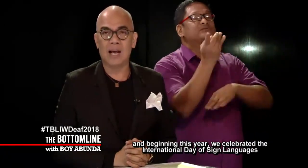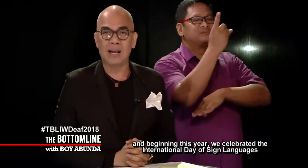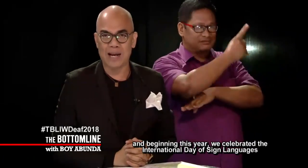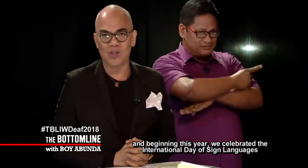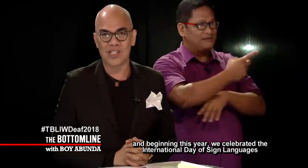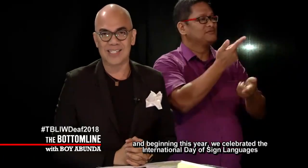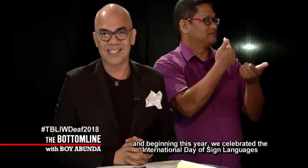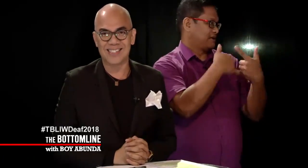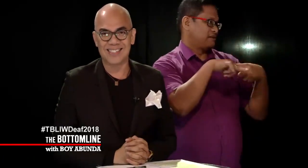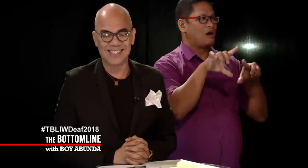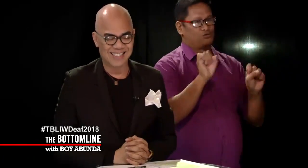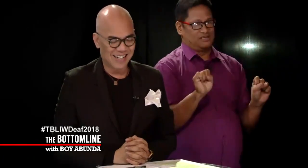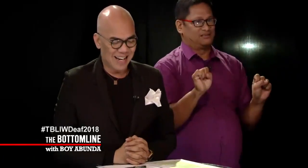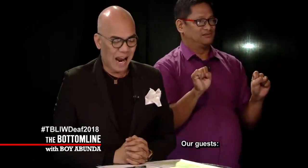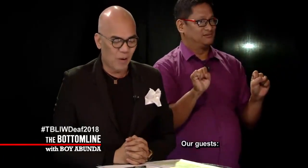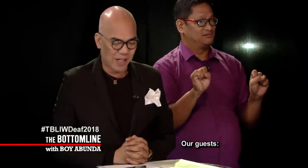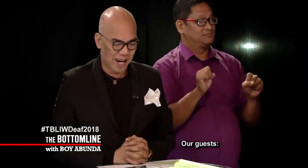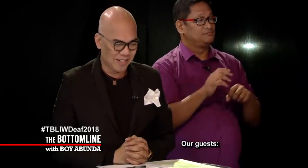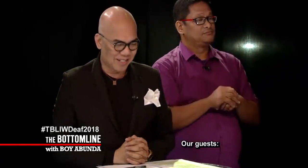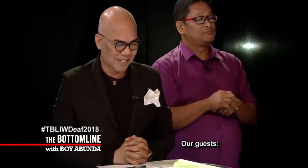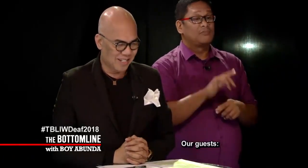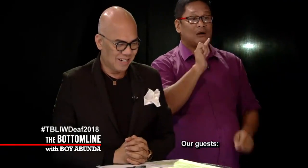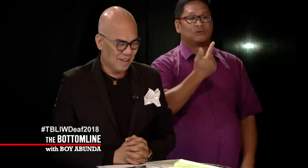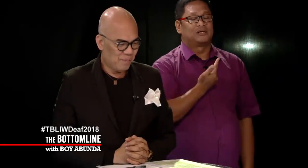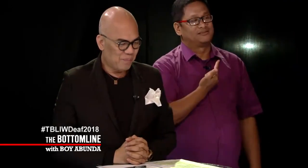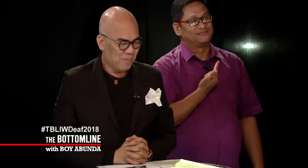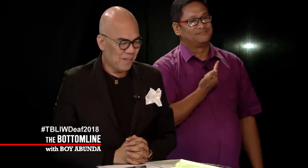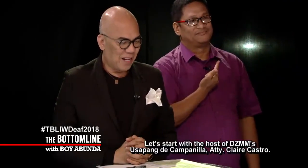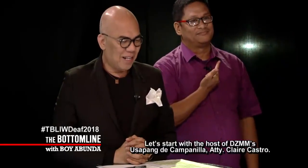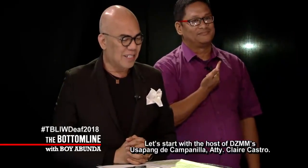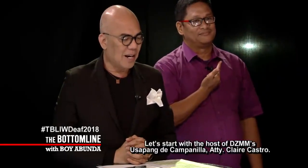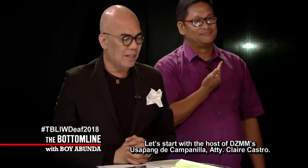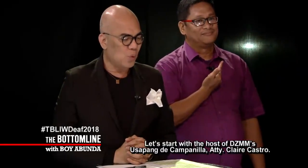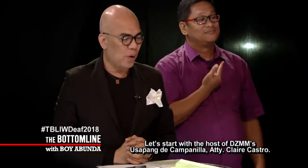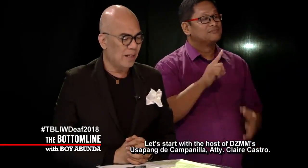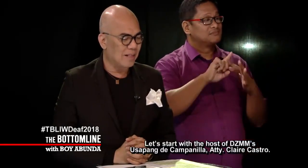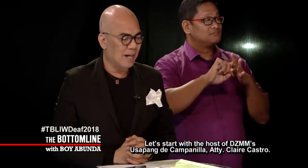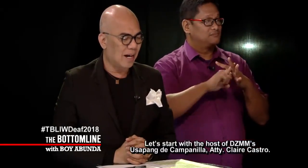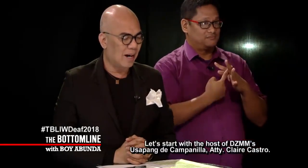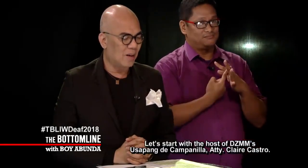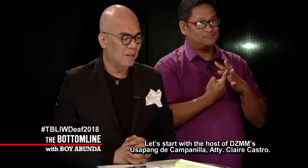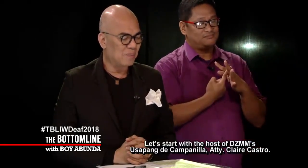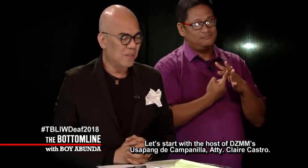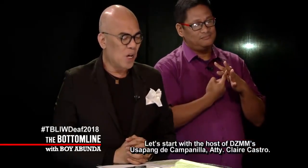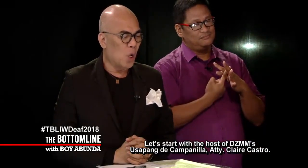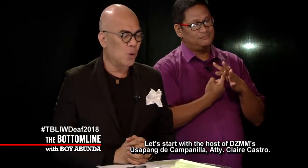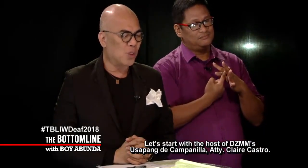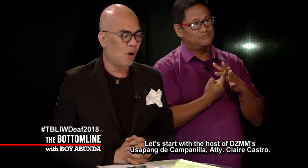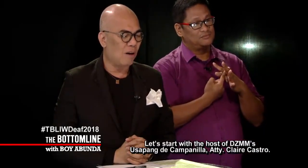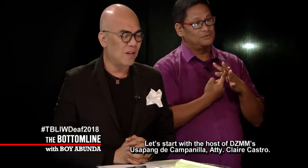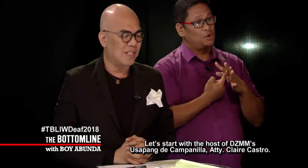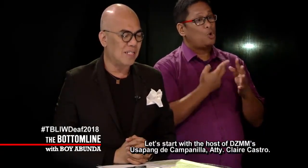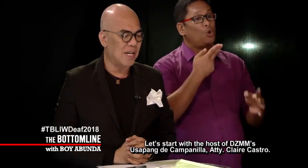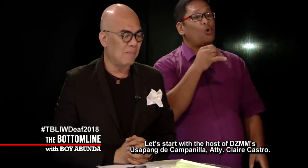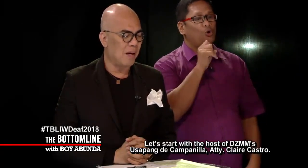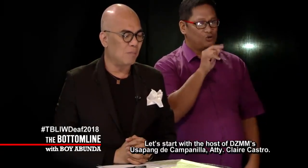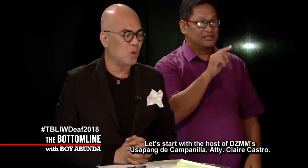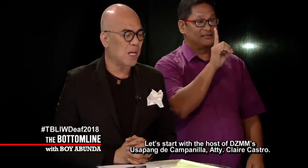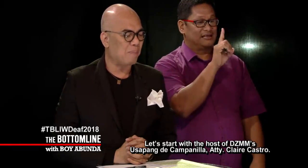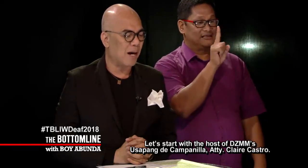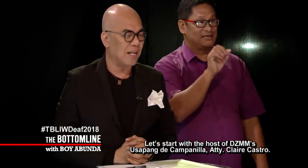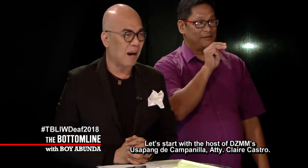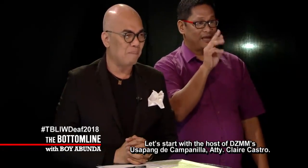Sign Languages. Our guests. Let's start with host of